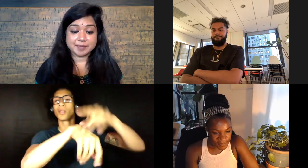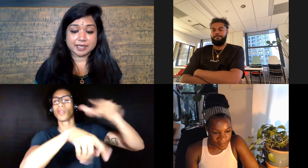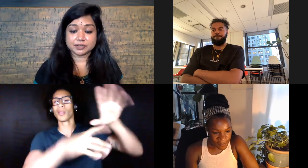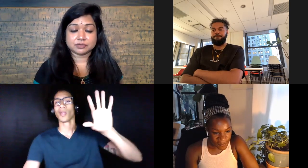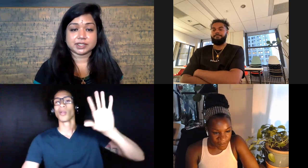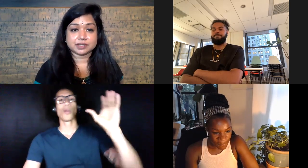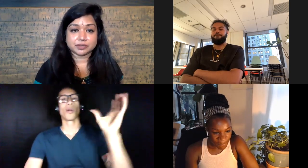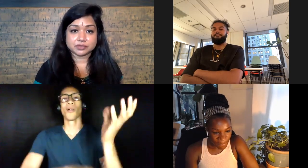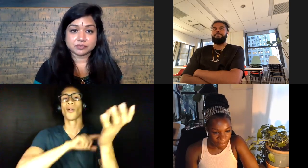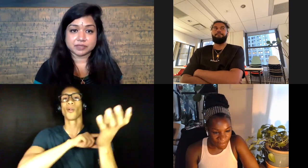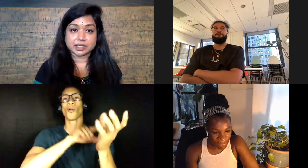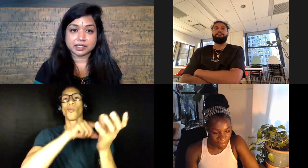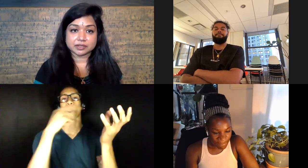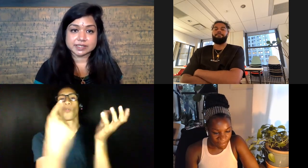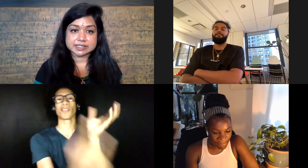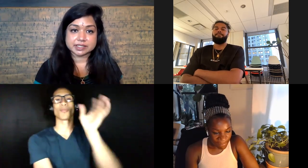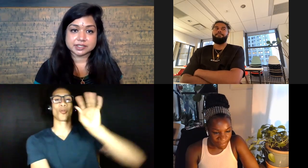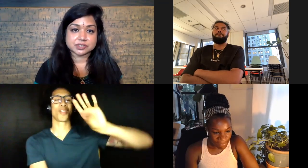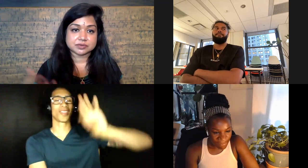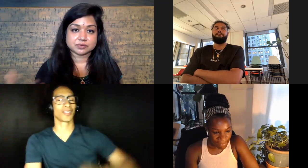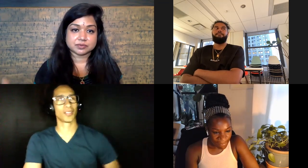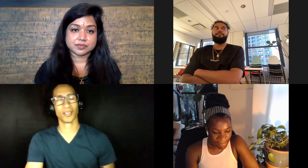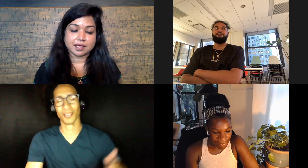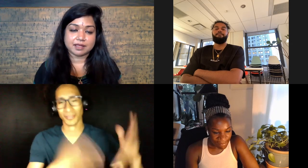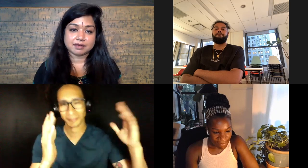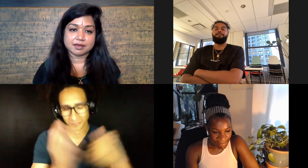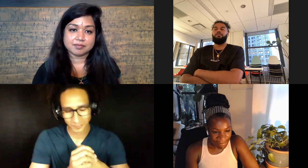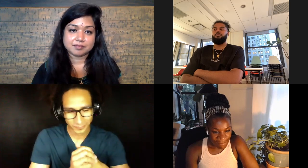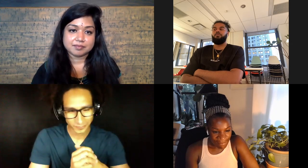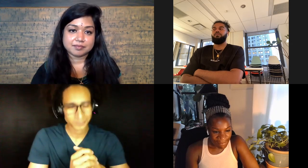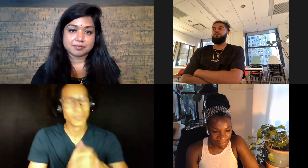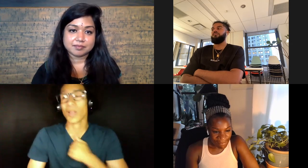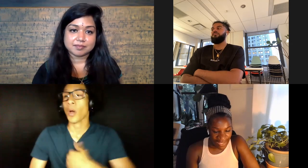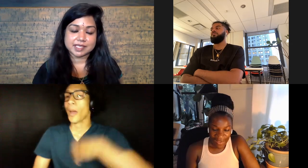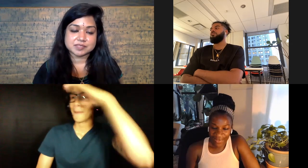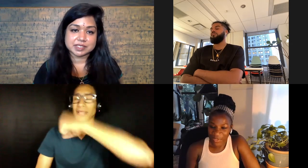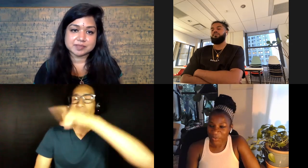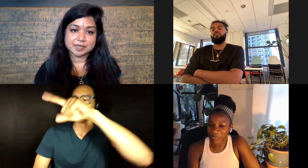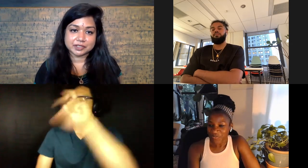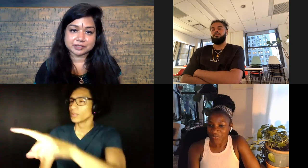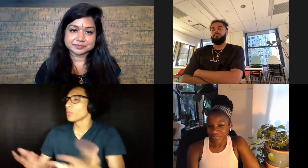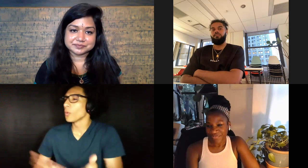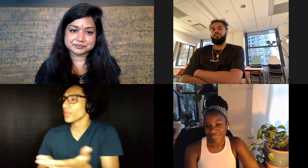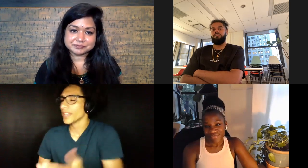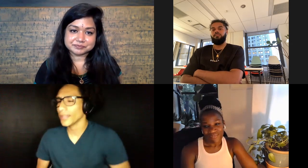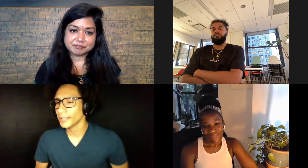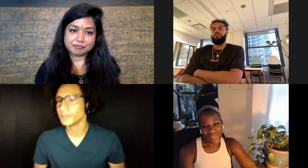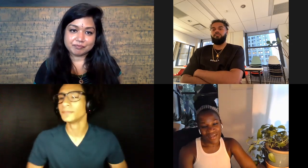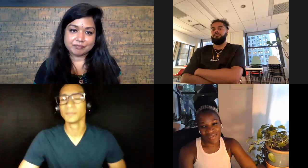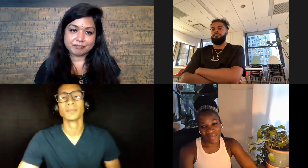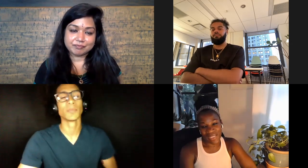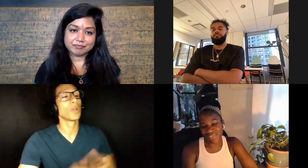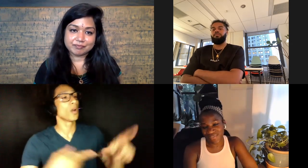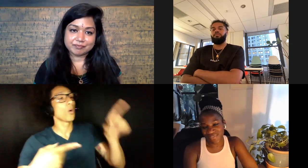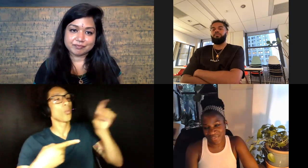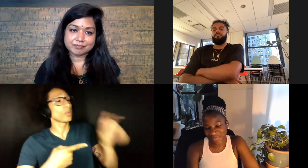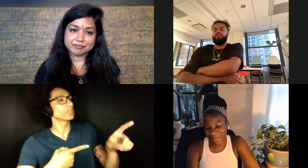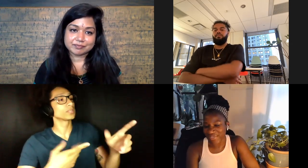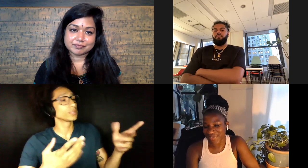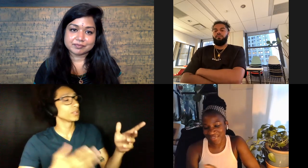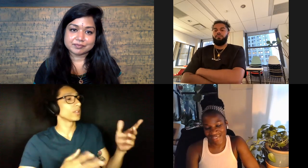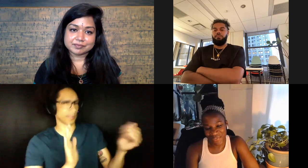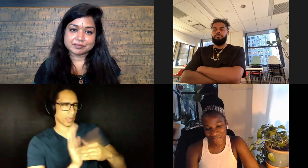hype any Okay. Queen. Since I brought up Sybil's, I have to mention Sybil's because that is Absolutely. it's really hard